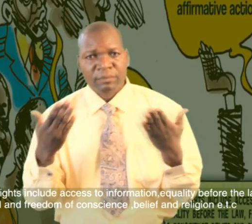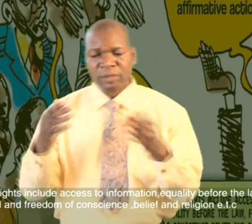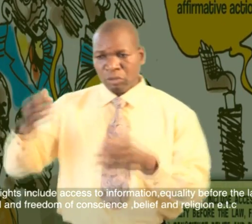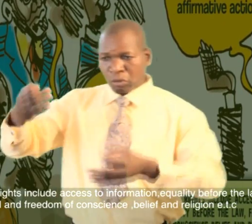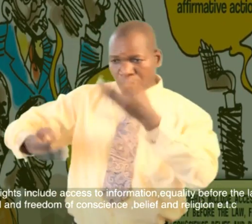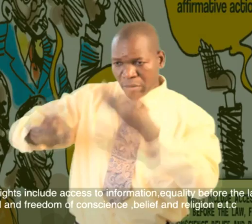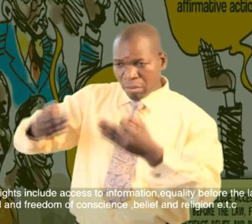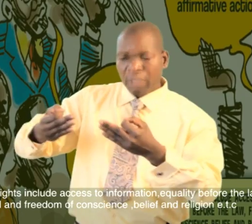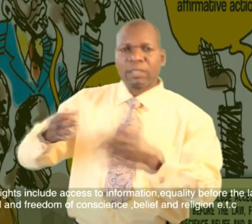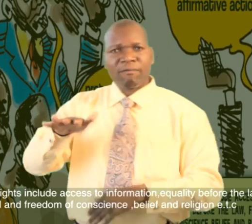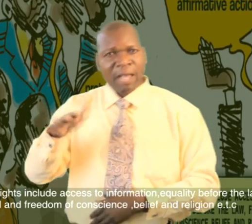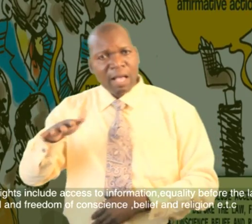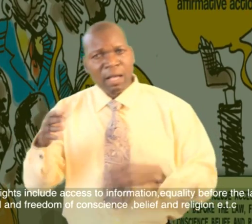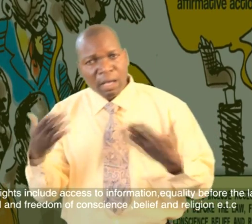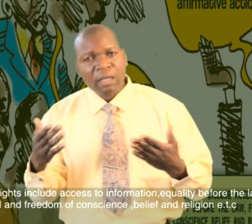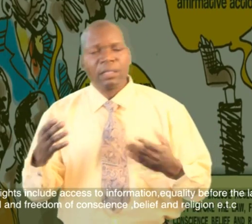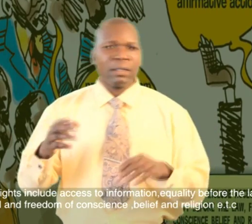religion, etc.